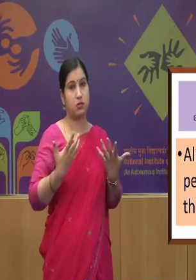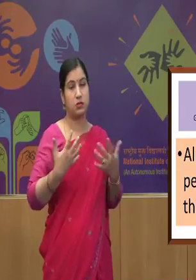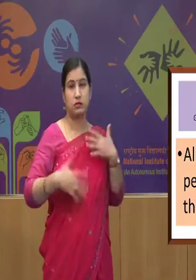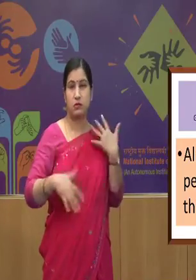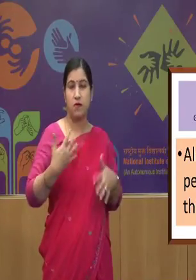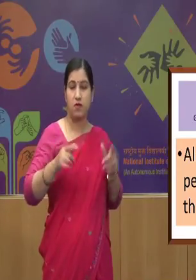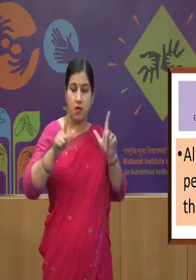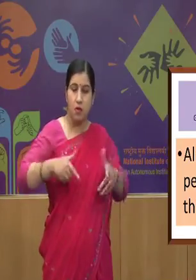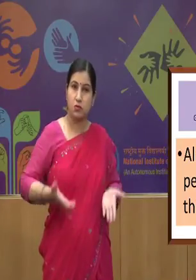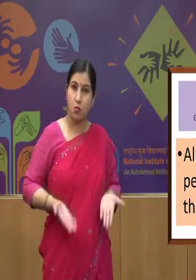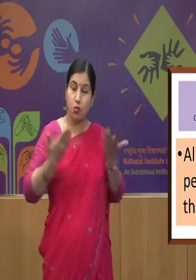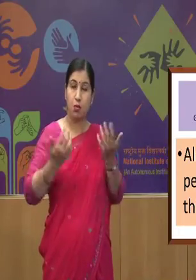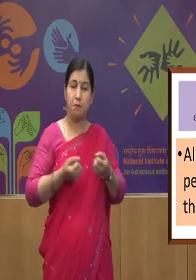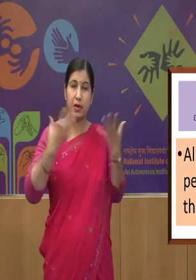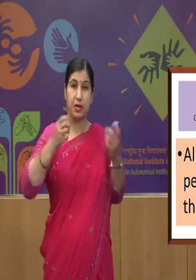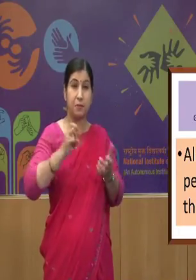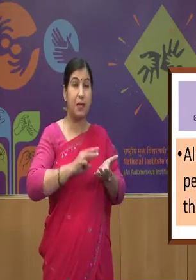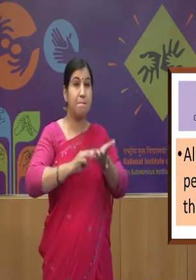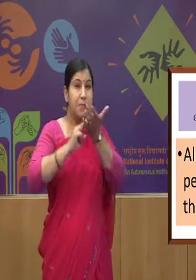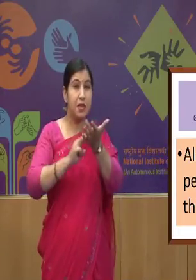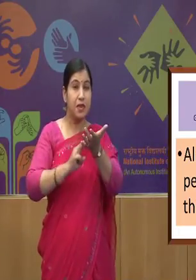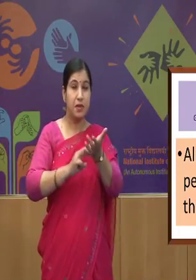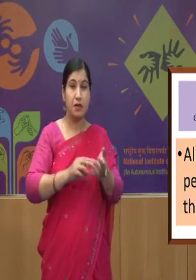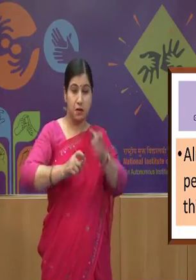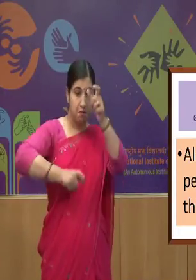Almost 1 million people were killed in this war.